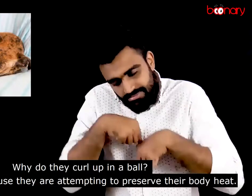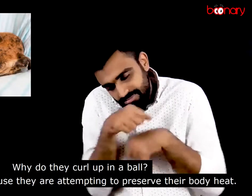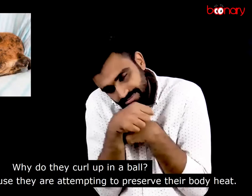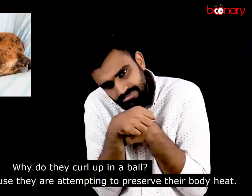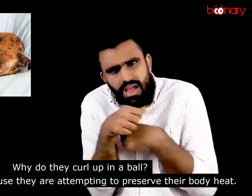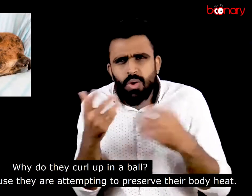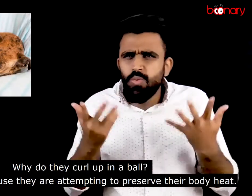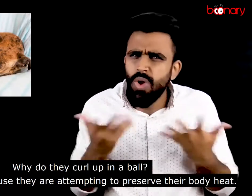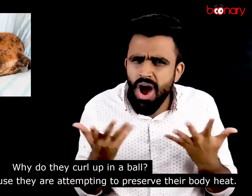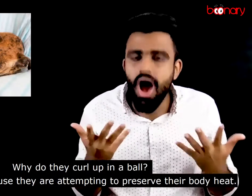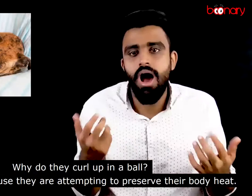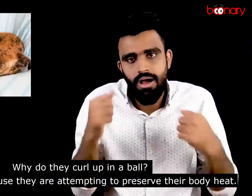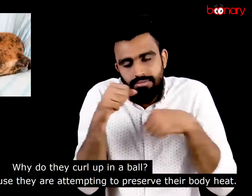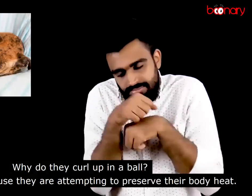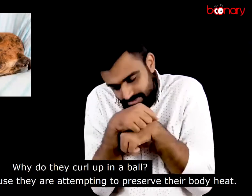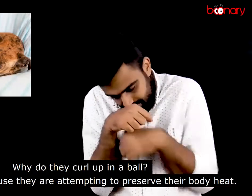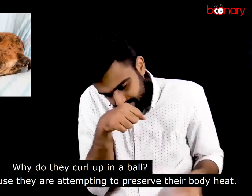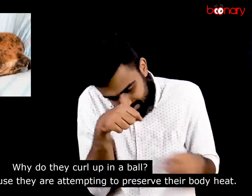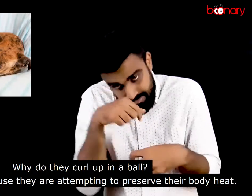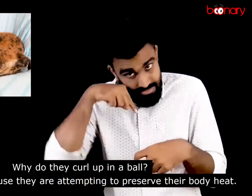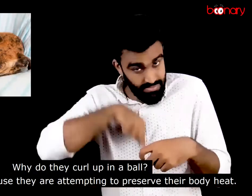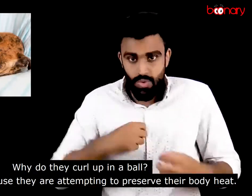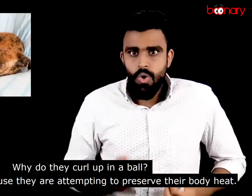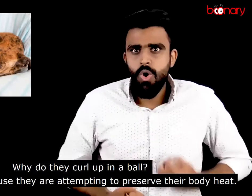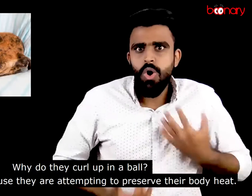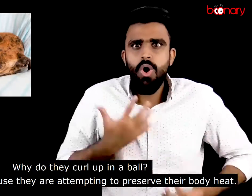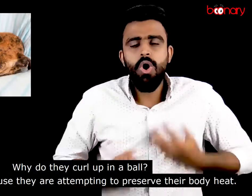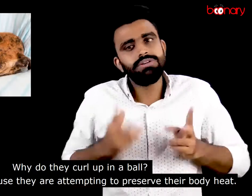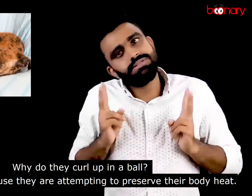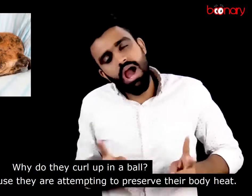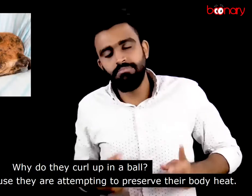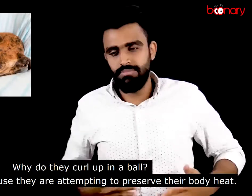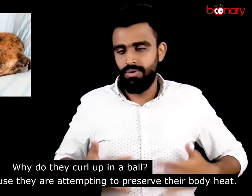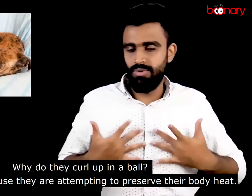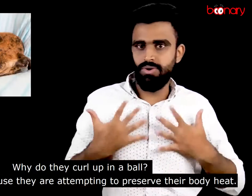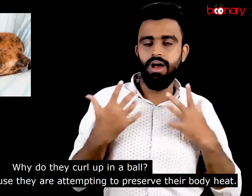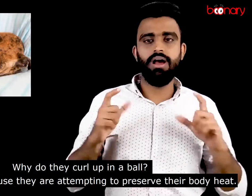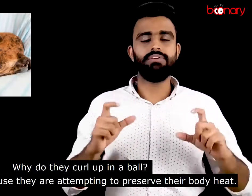ball? That's because they are attempting to preserve their body heat.